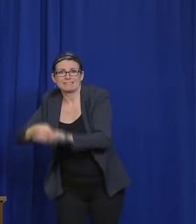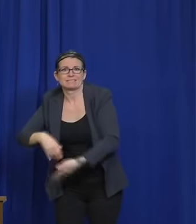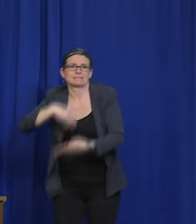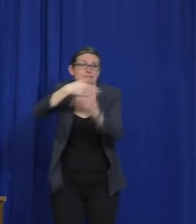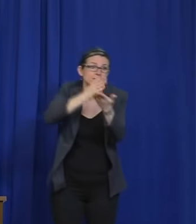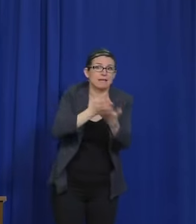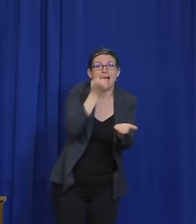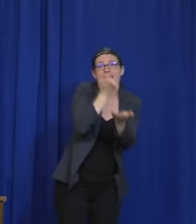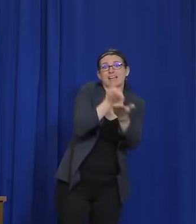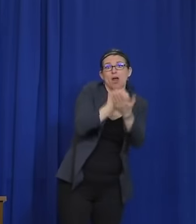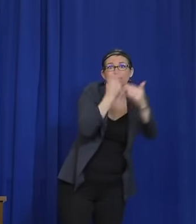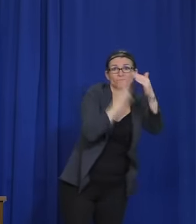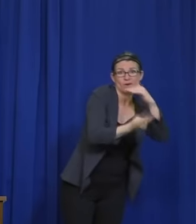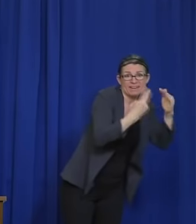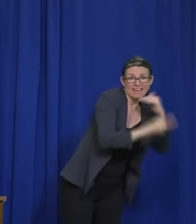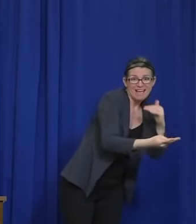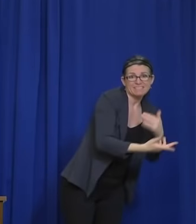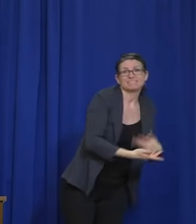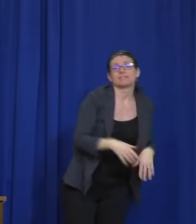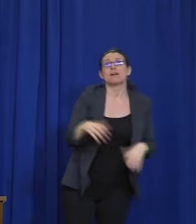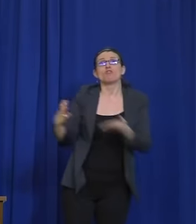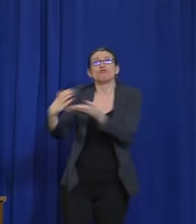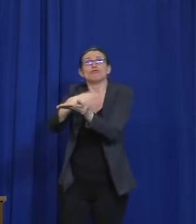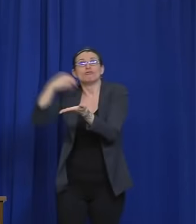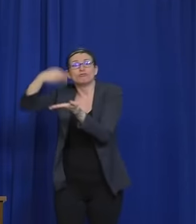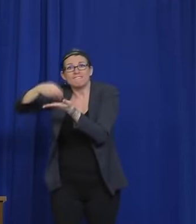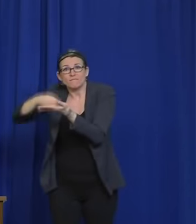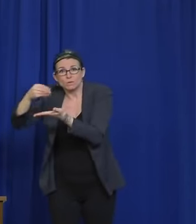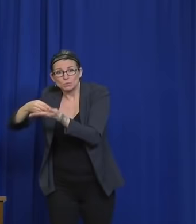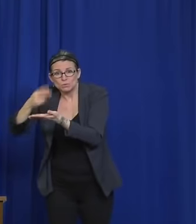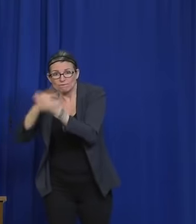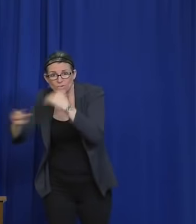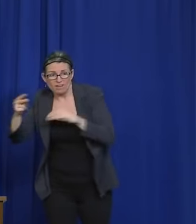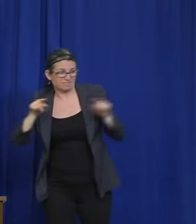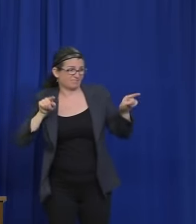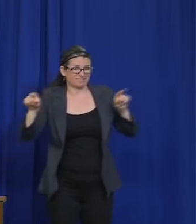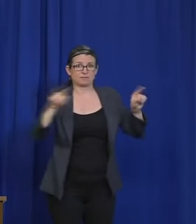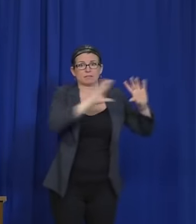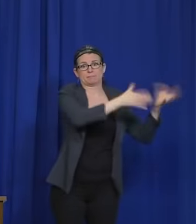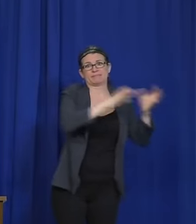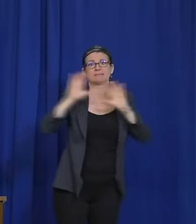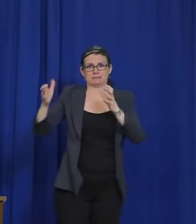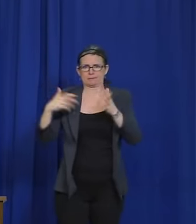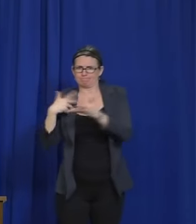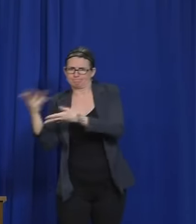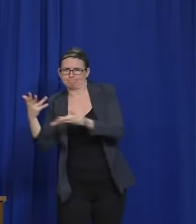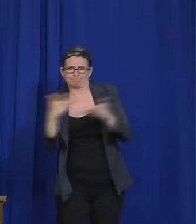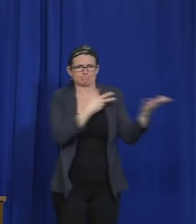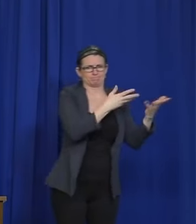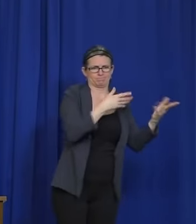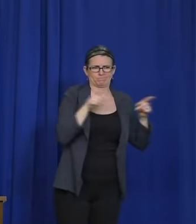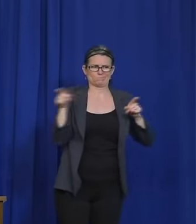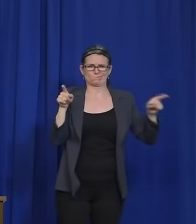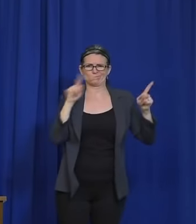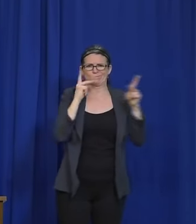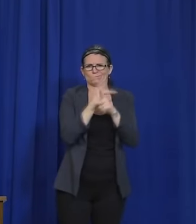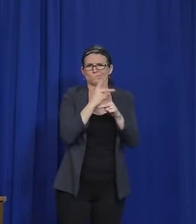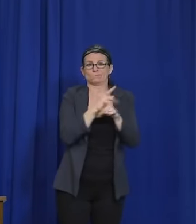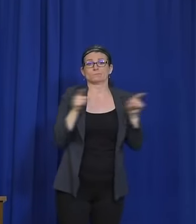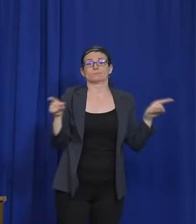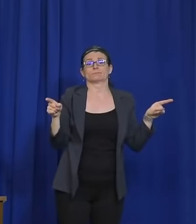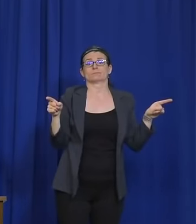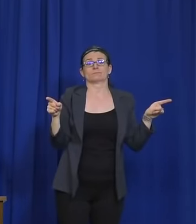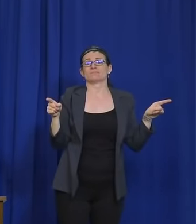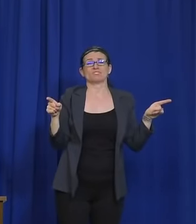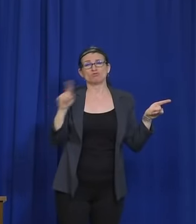of experts that the legislature and the administration rely on to not predict the future, but to give us an accurate picture of